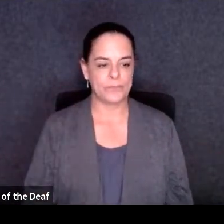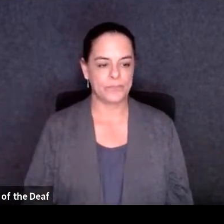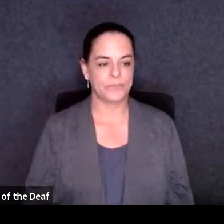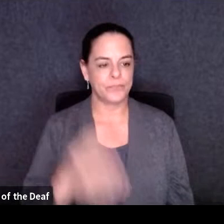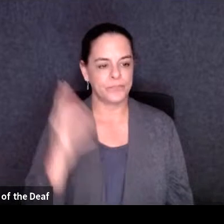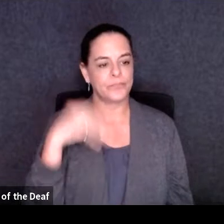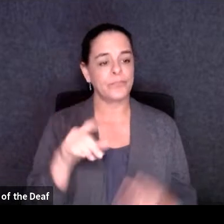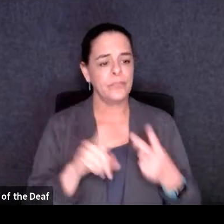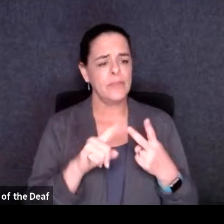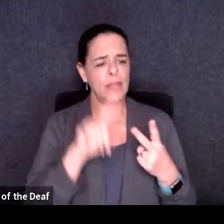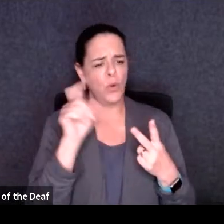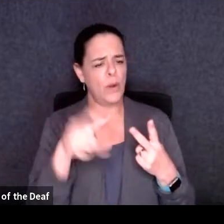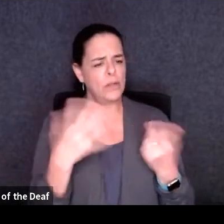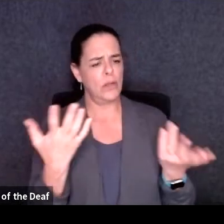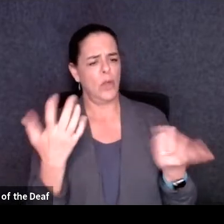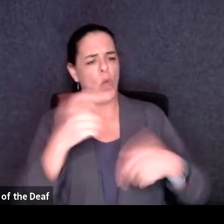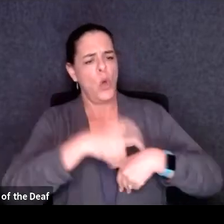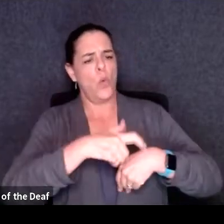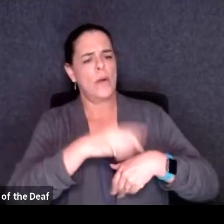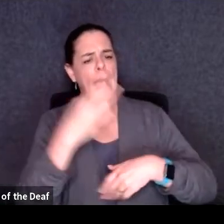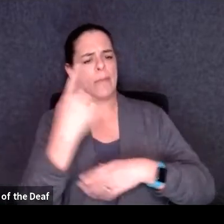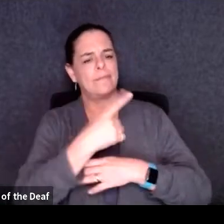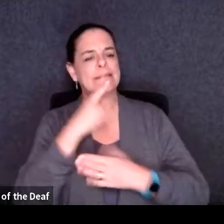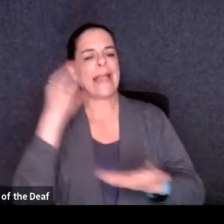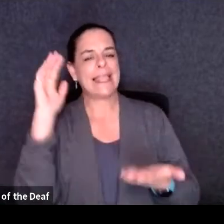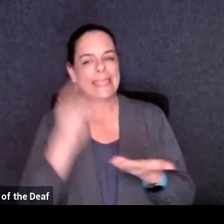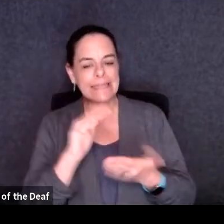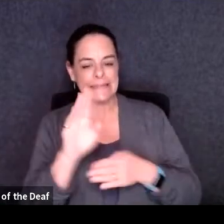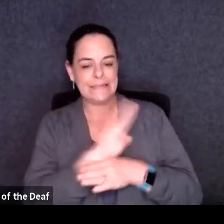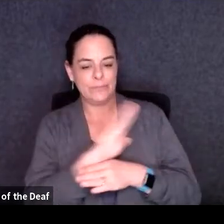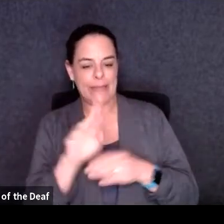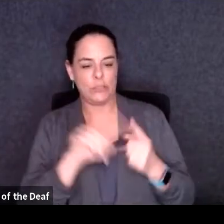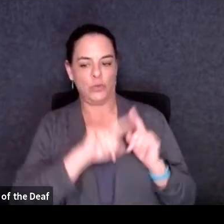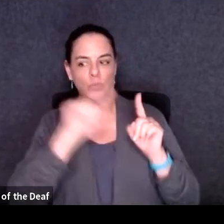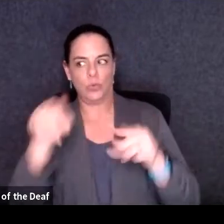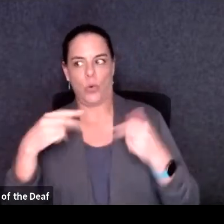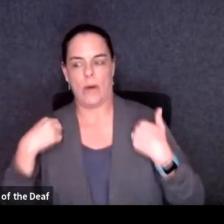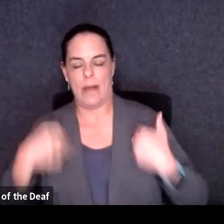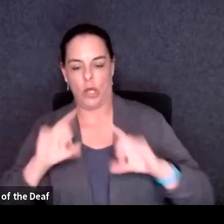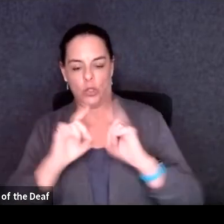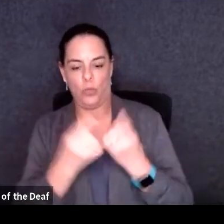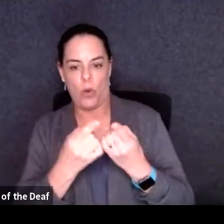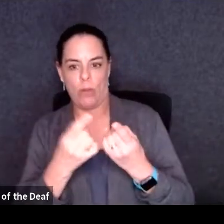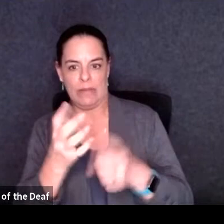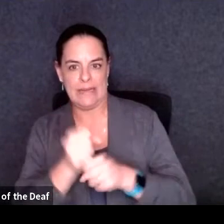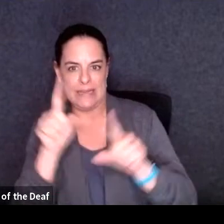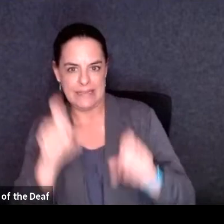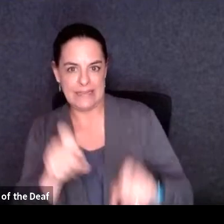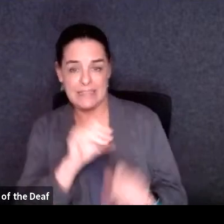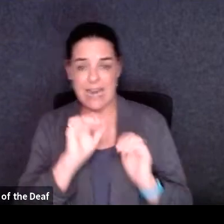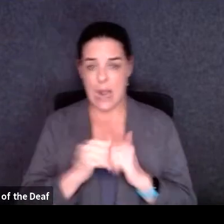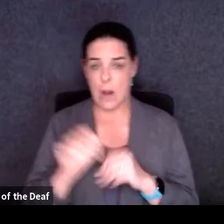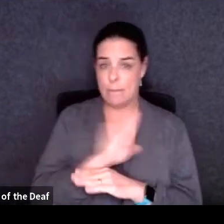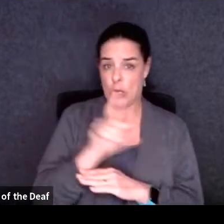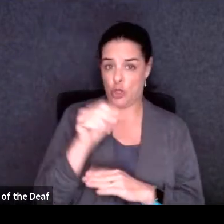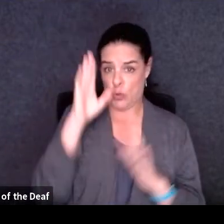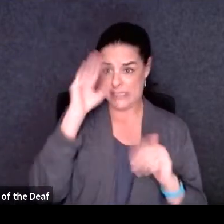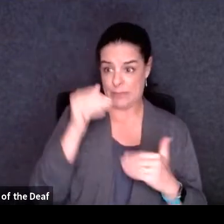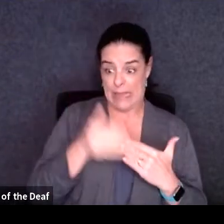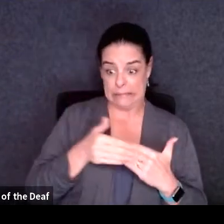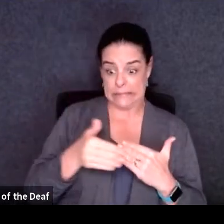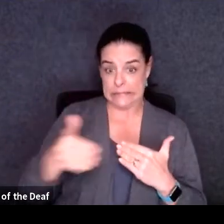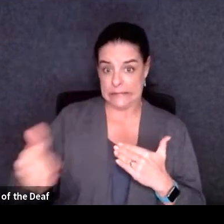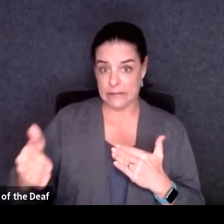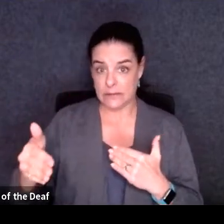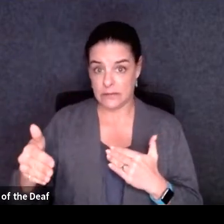Vincent's secondary question was, what time of day is the least busy to get a test at the health department, and how busy do you expect it to be in the days leading